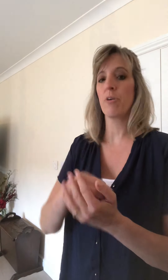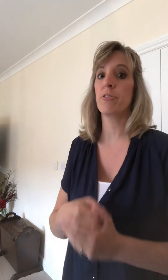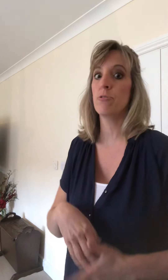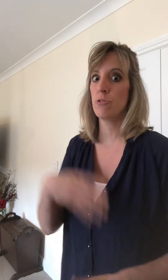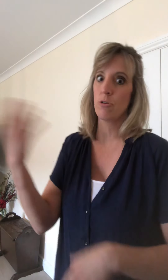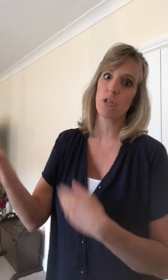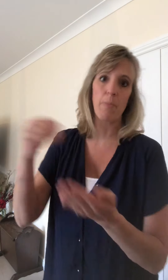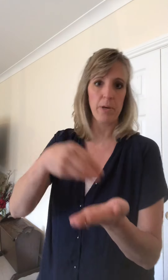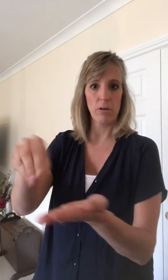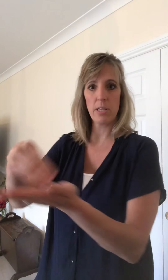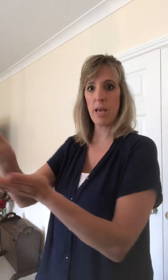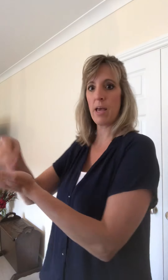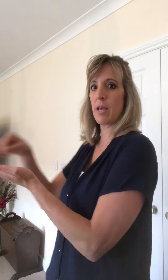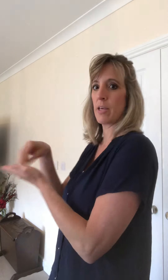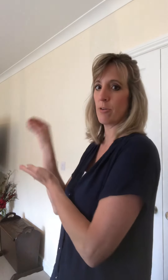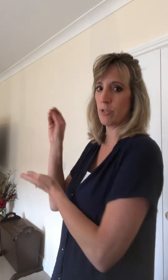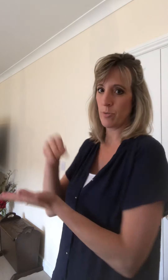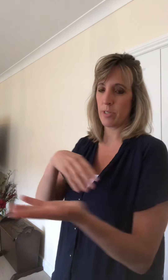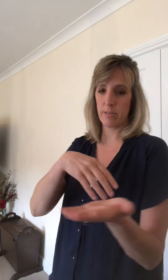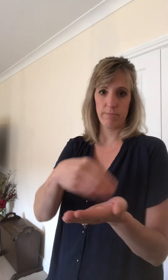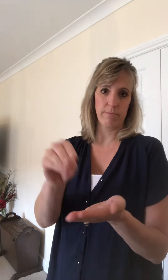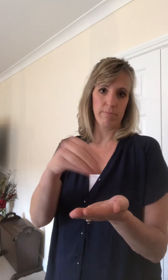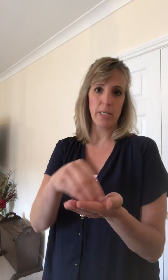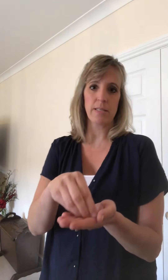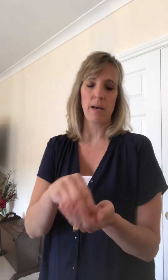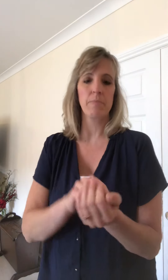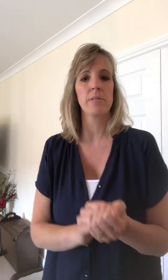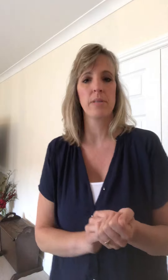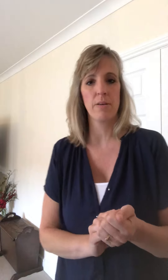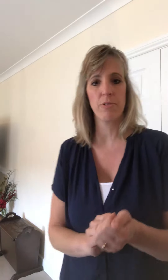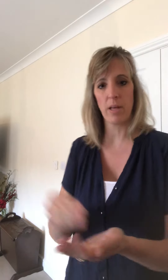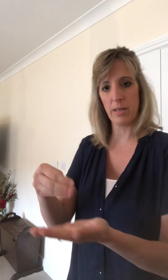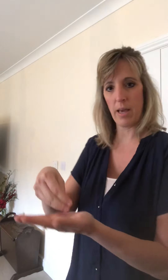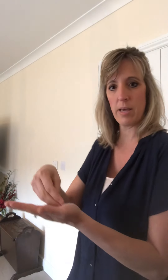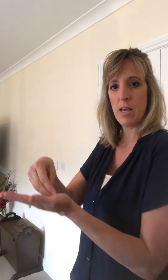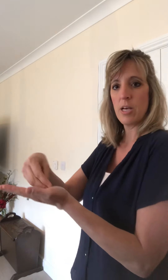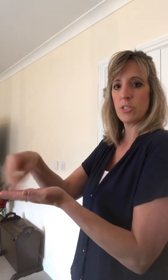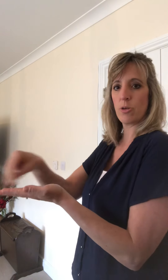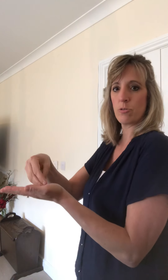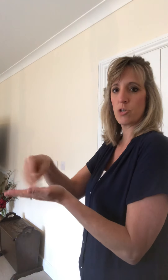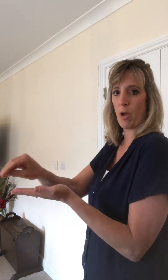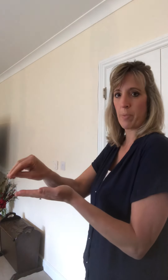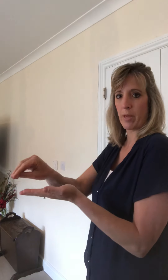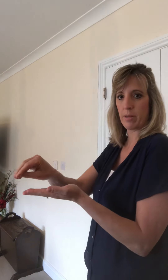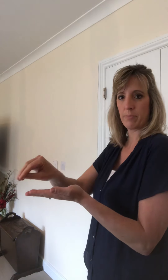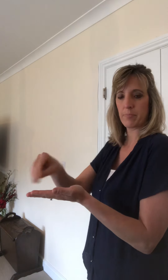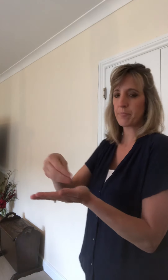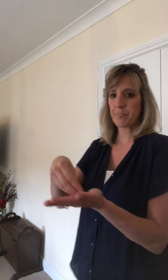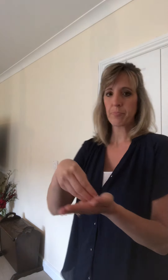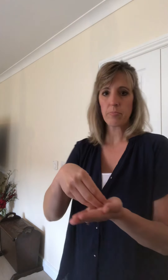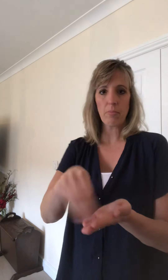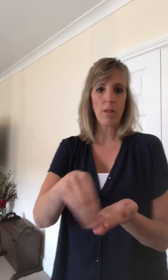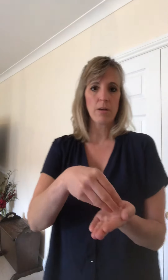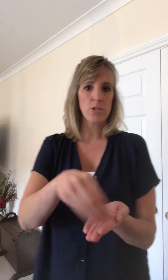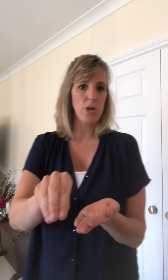if you go shopping all day, you do it many times if you like, okay? So shopping.